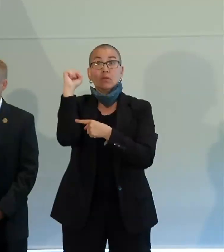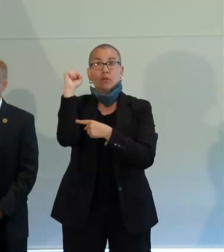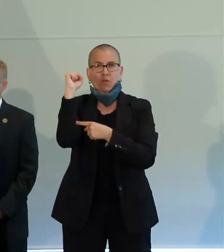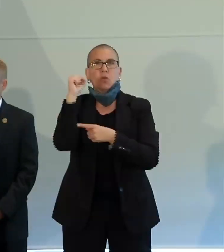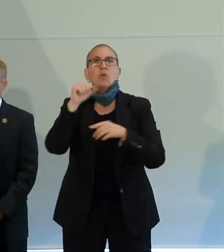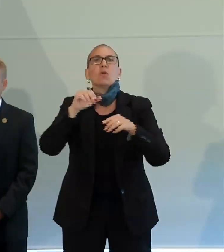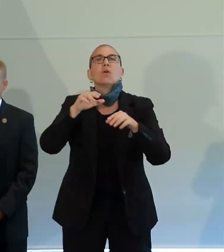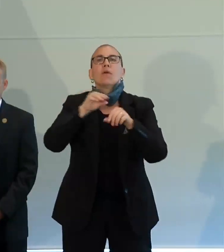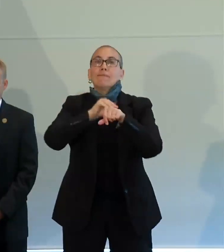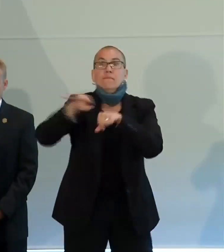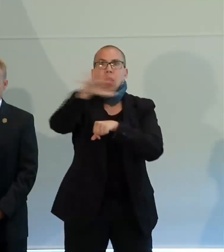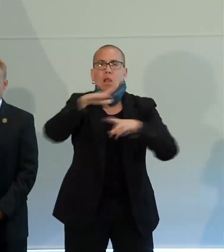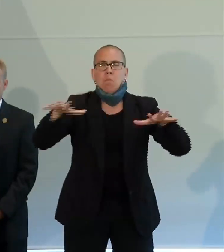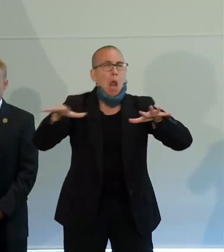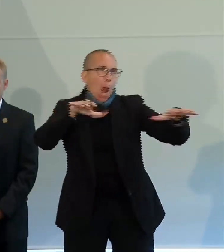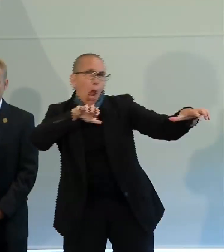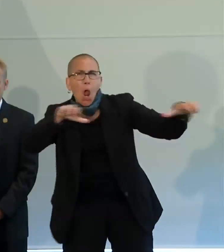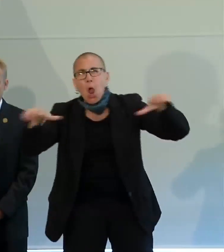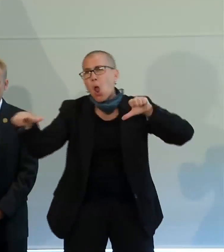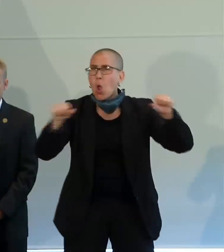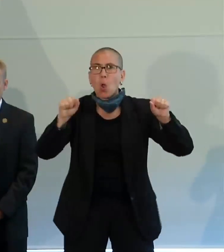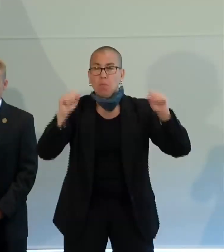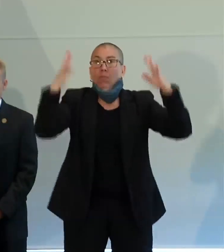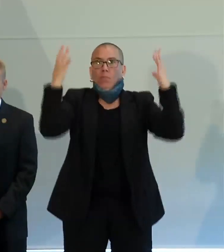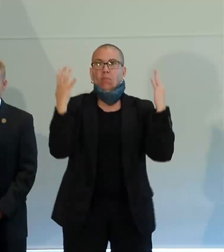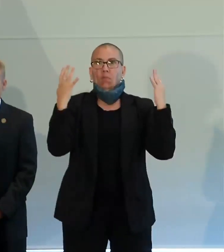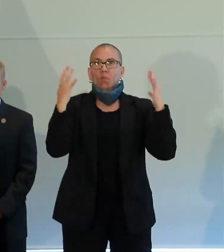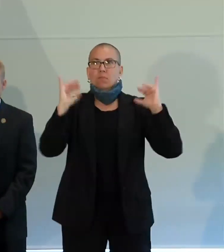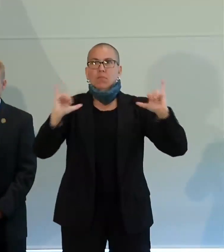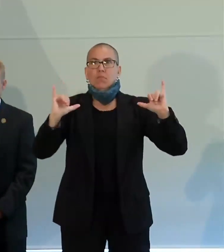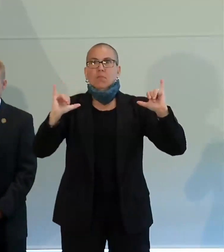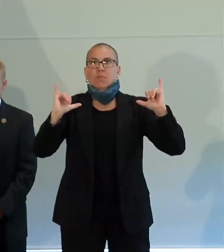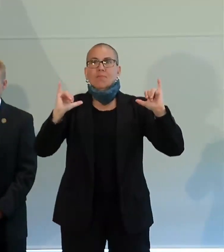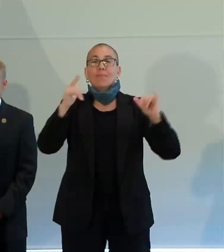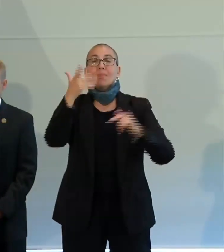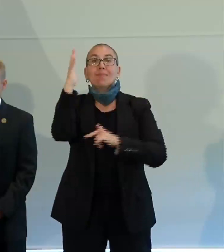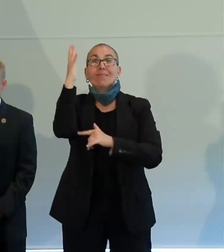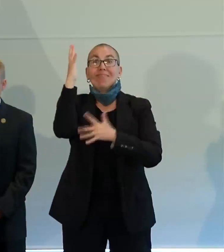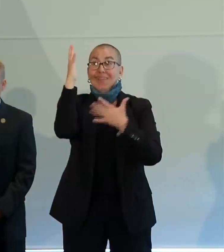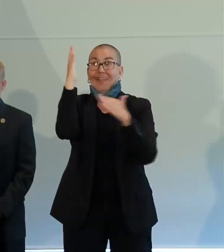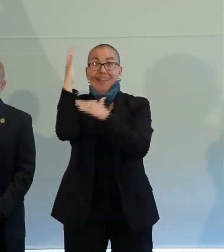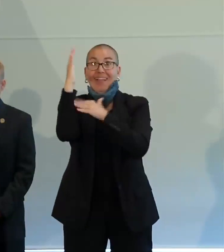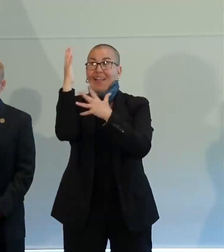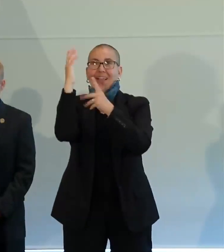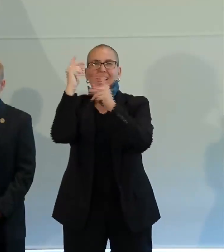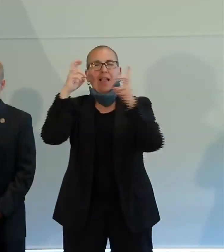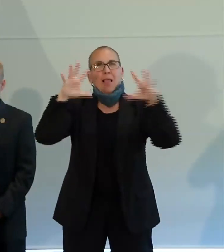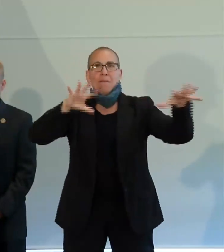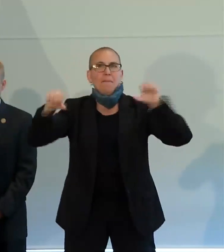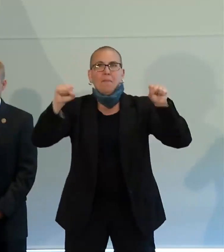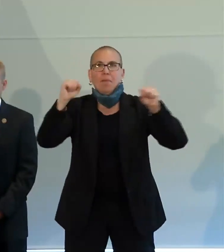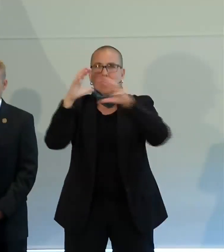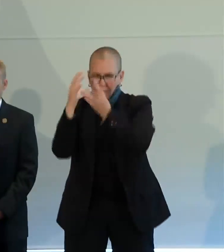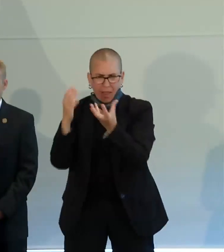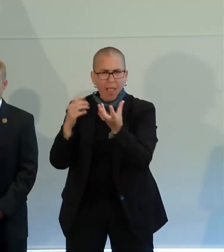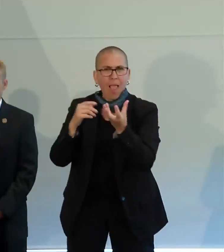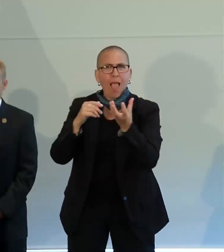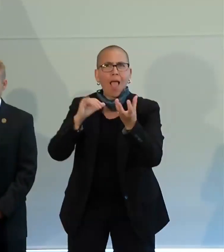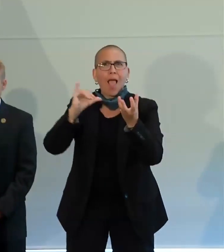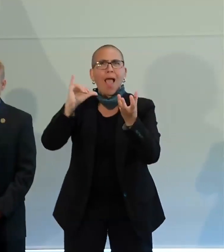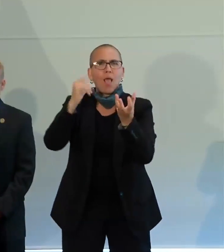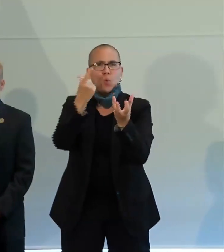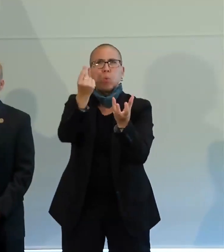But after that fruit is in reach, collecting it and making the jam must follow.